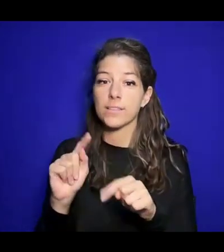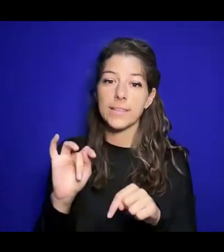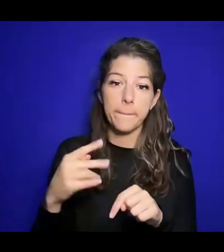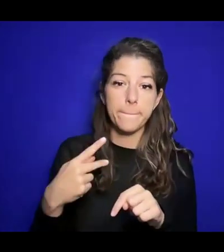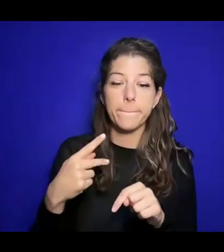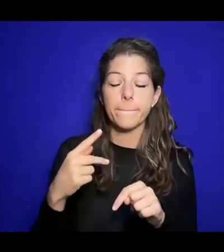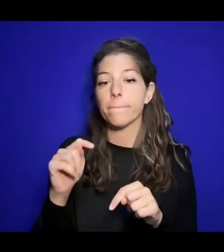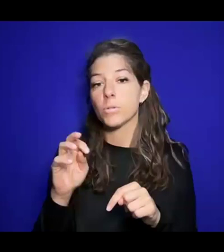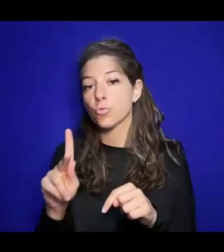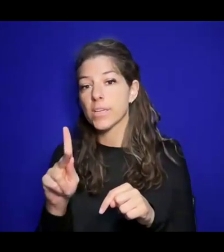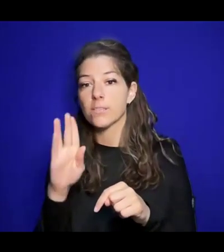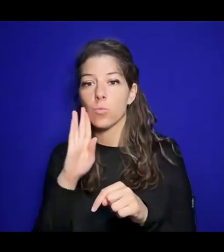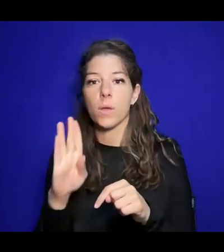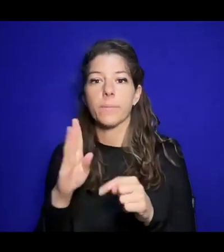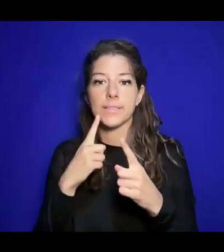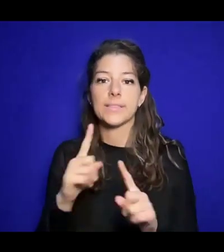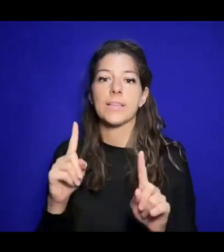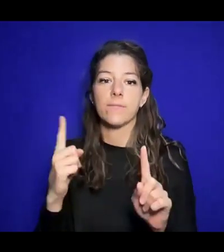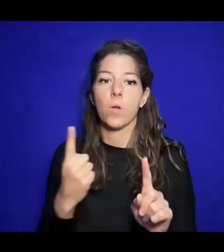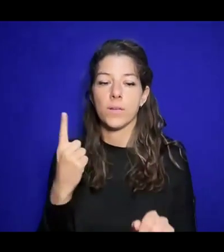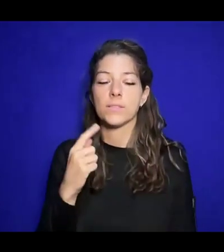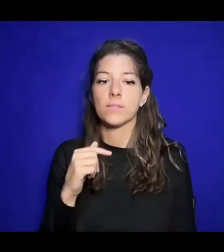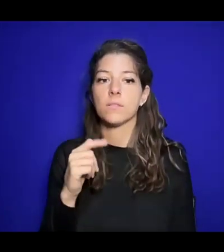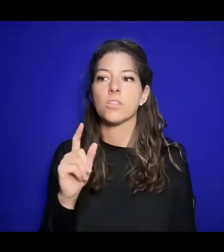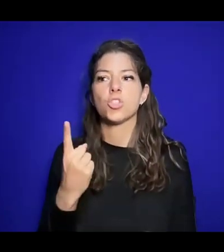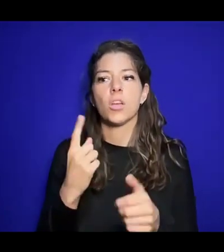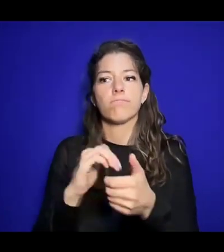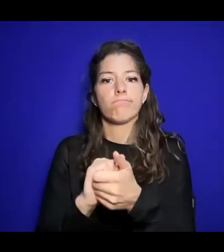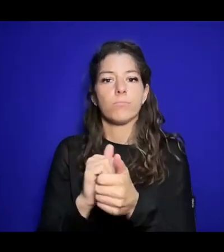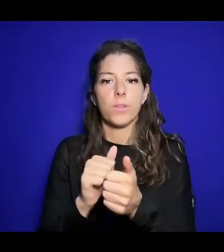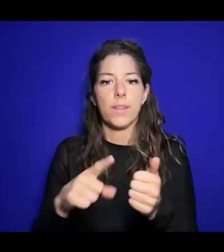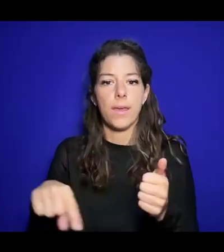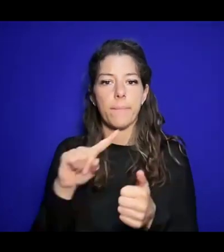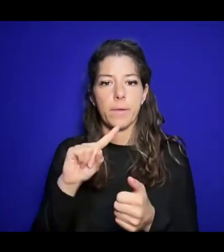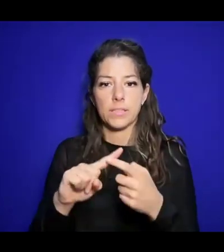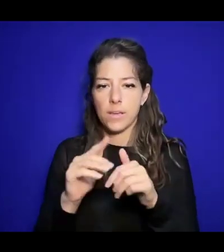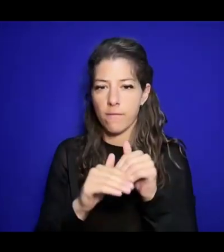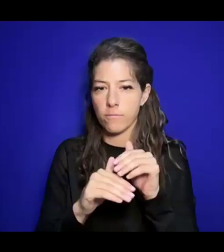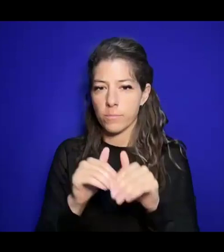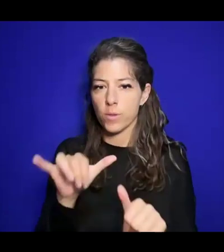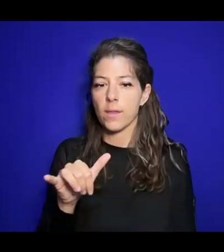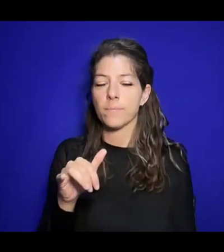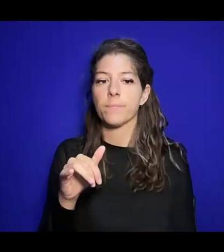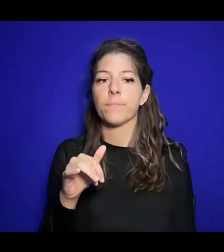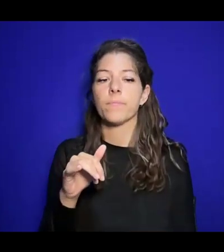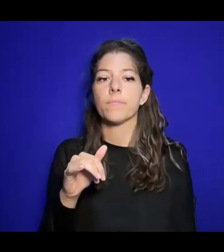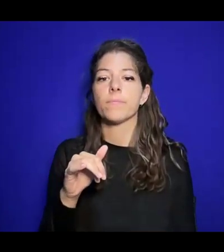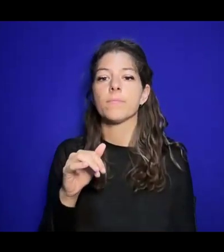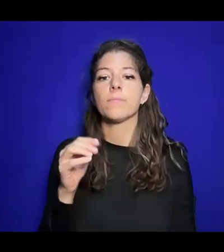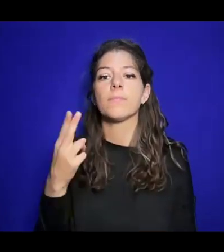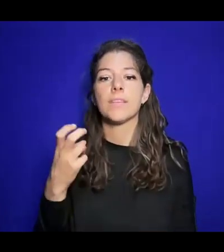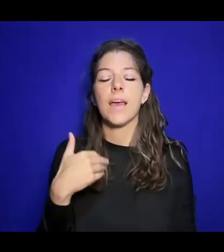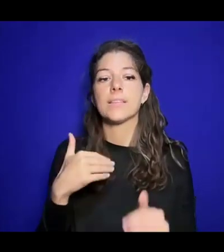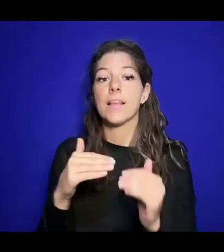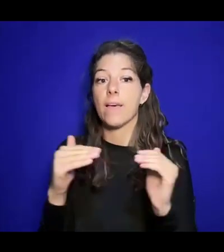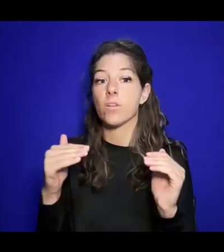that it's always going to be successful, and just work with them until they're comfortable in doing that. Now, since has a level